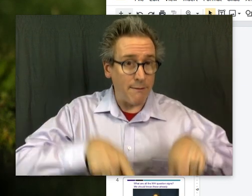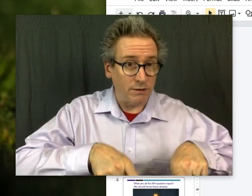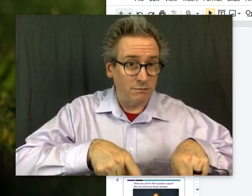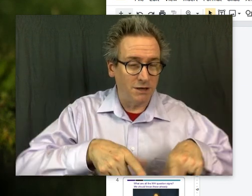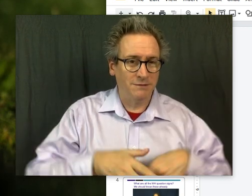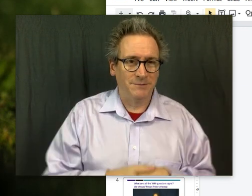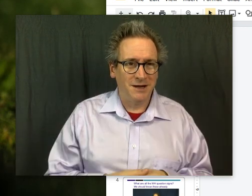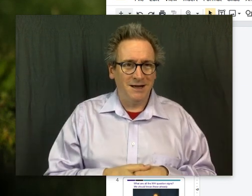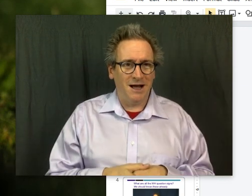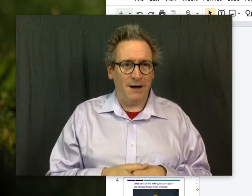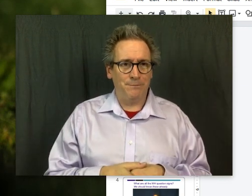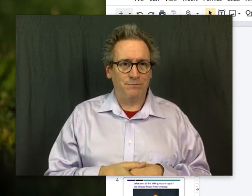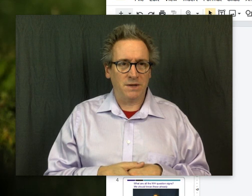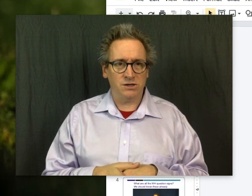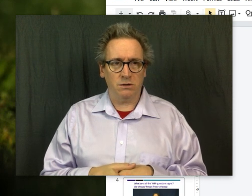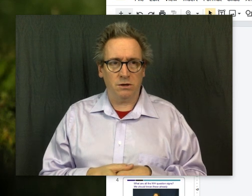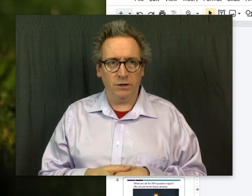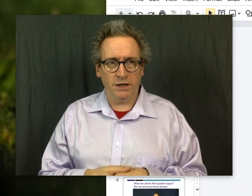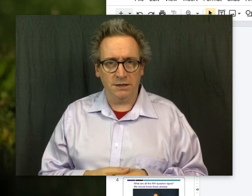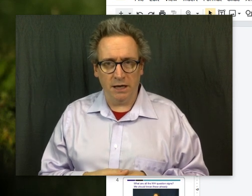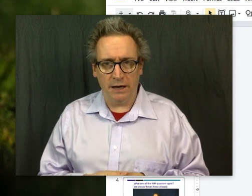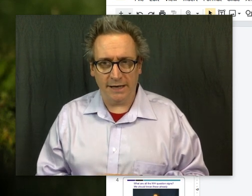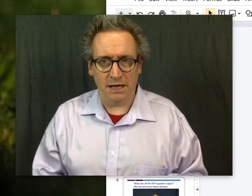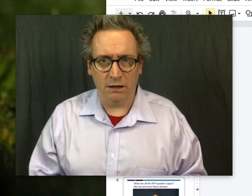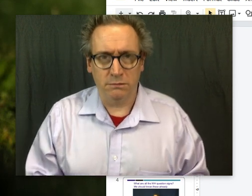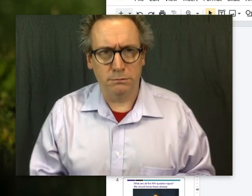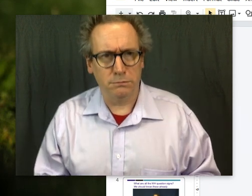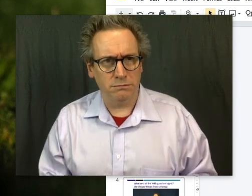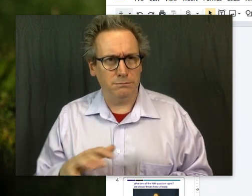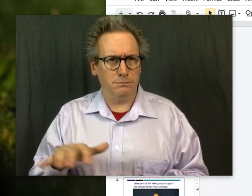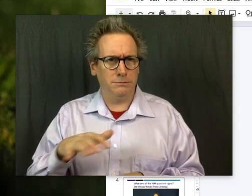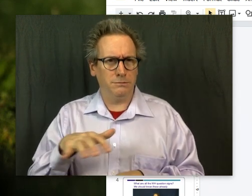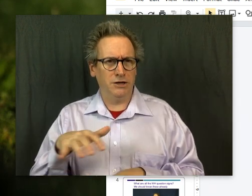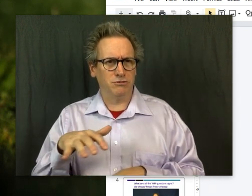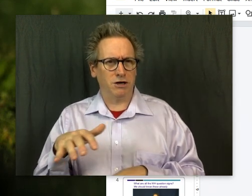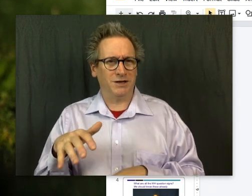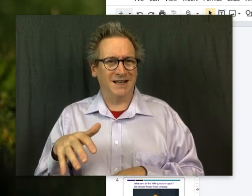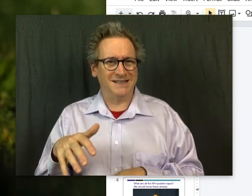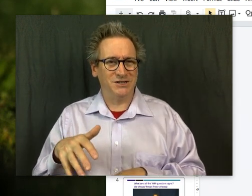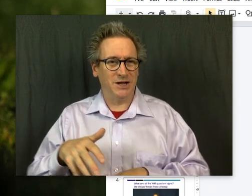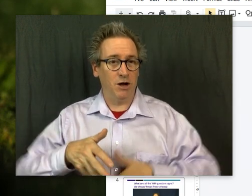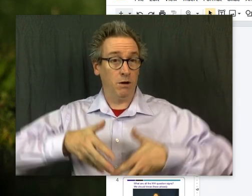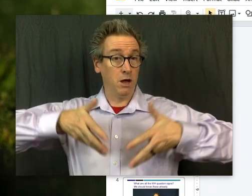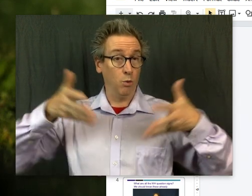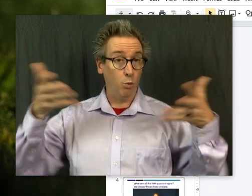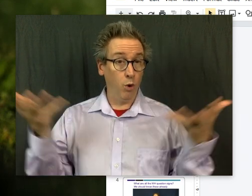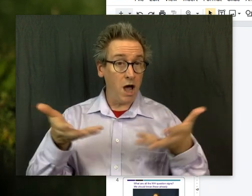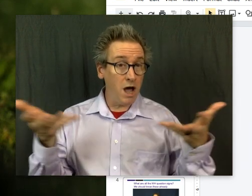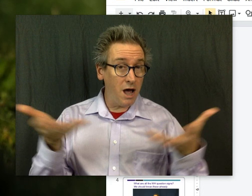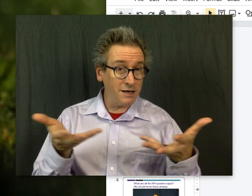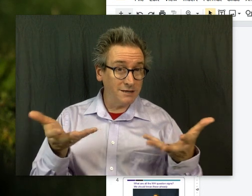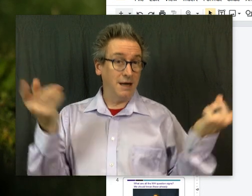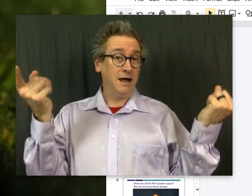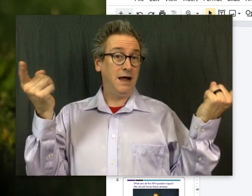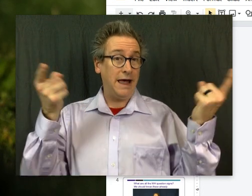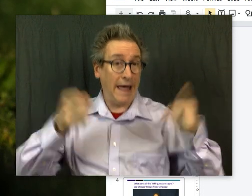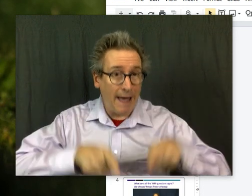What happened? So only in ASL introductory classes do we go,